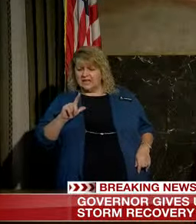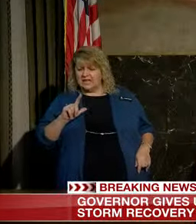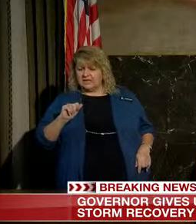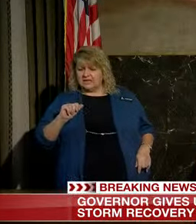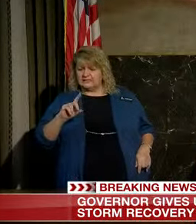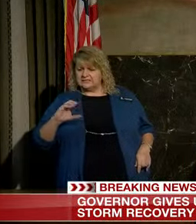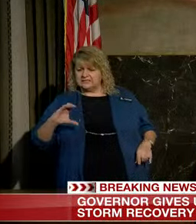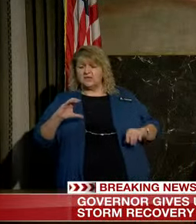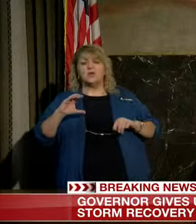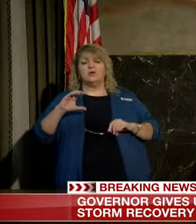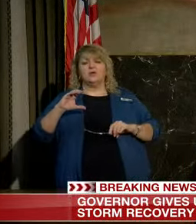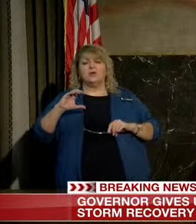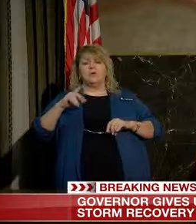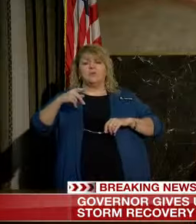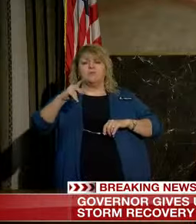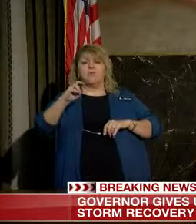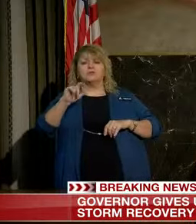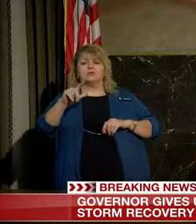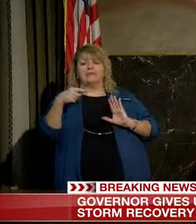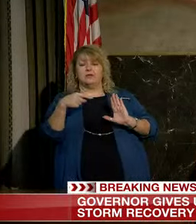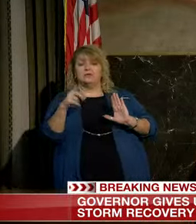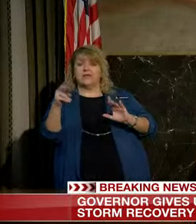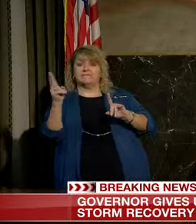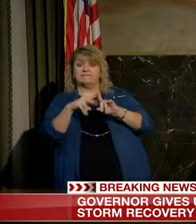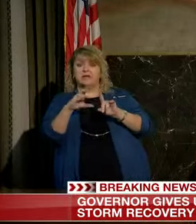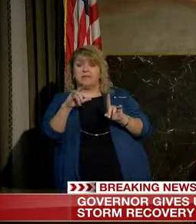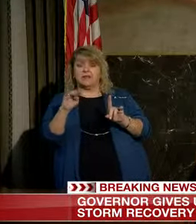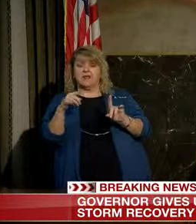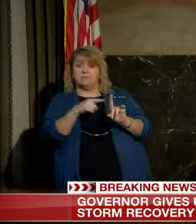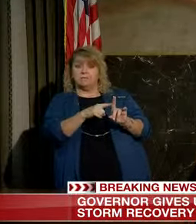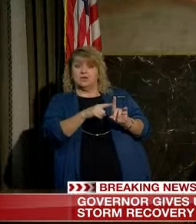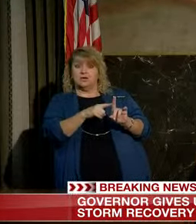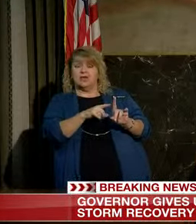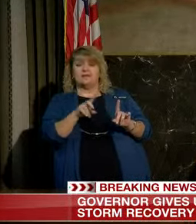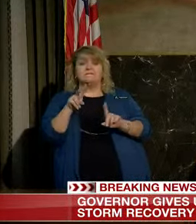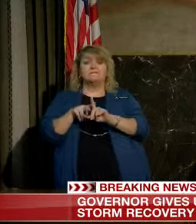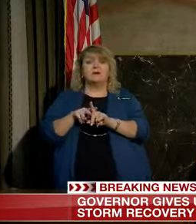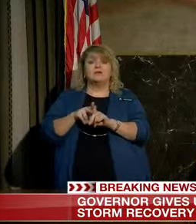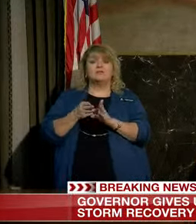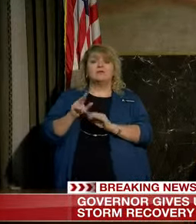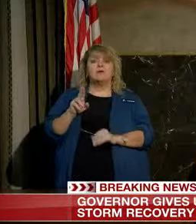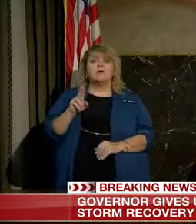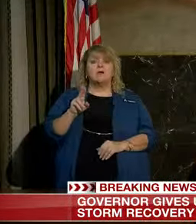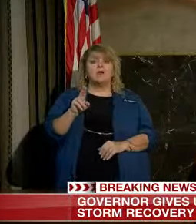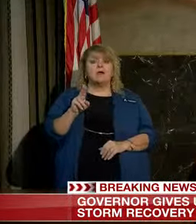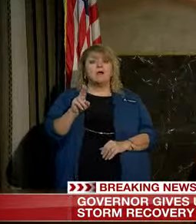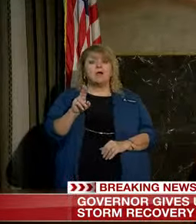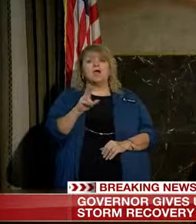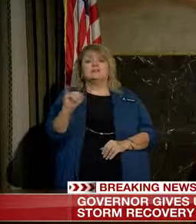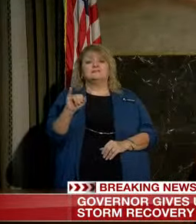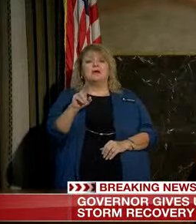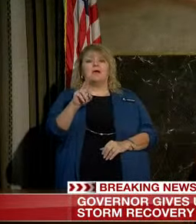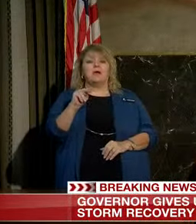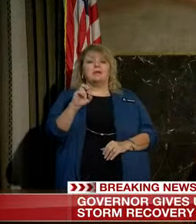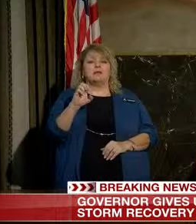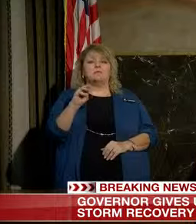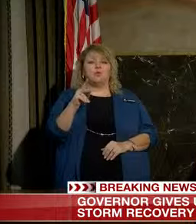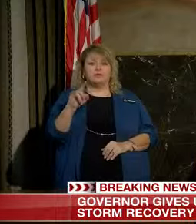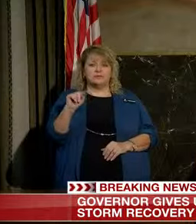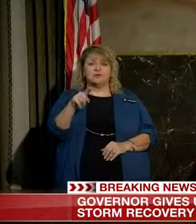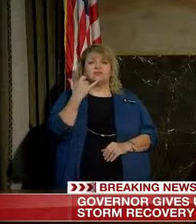if you possibly can, but you can file a claim through the Unemployment Insurance Claim Center by